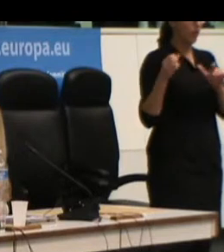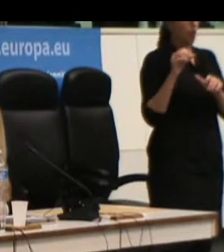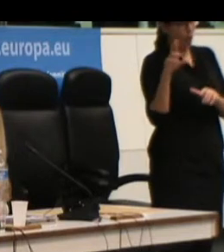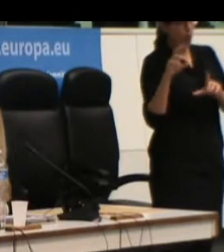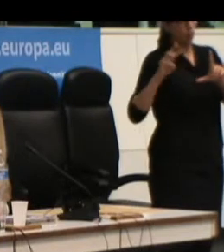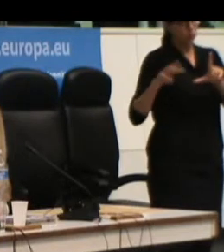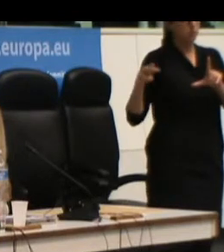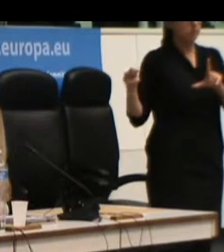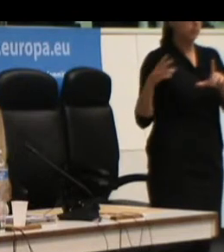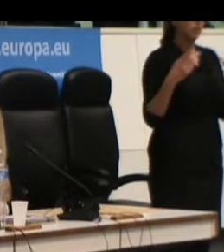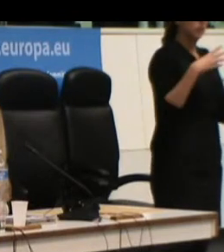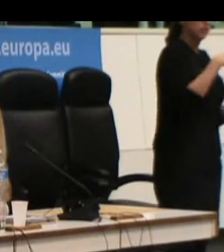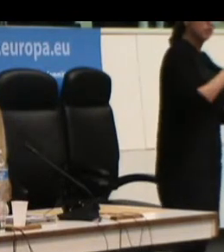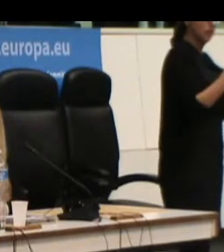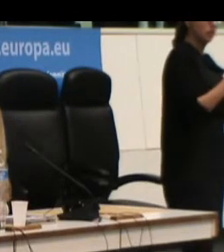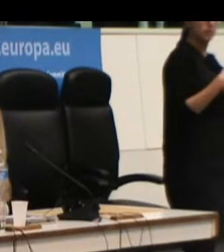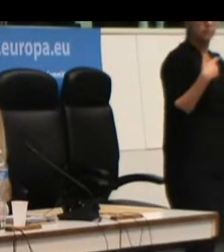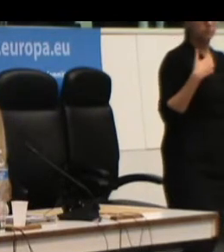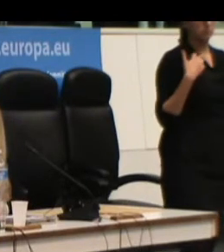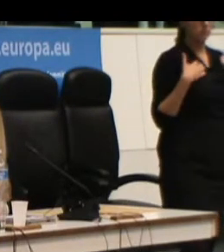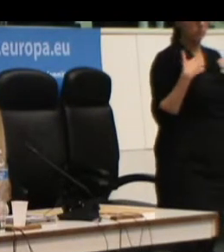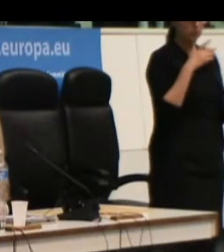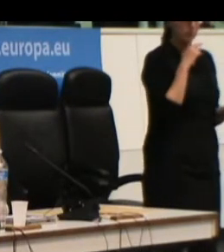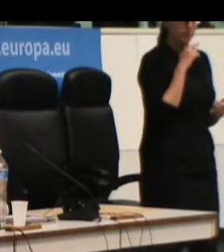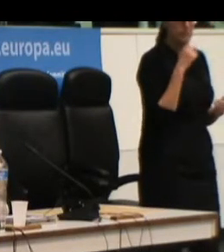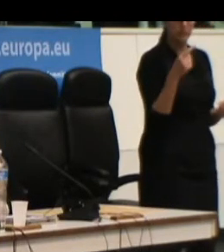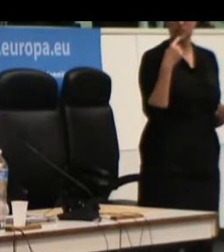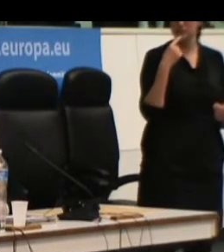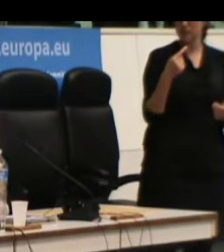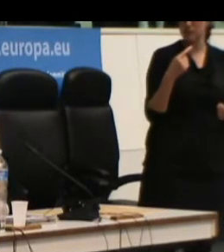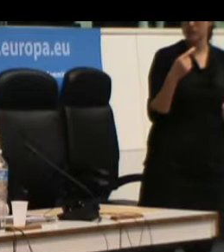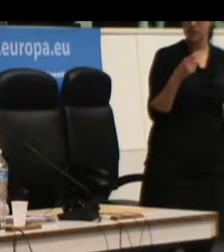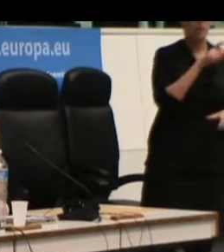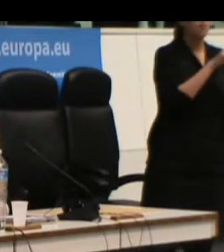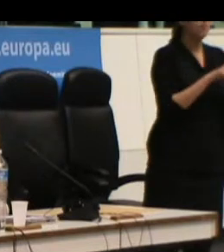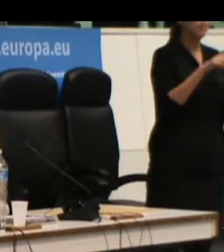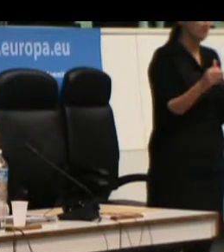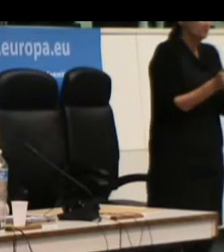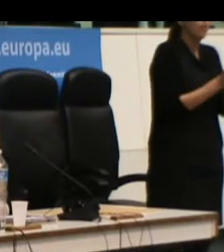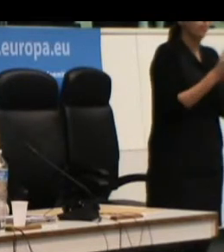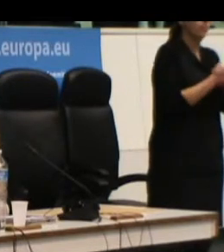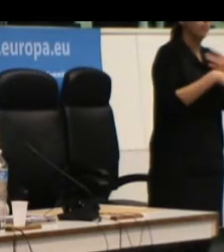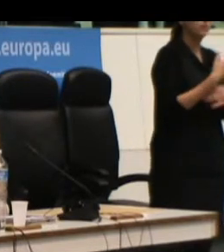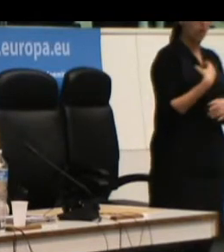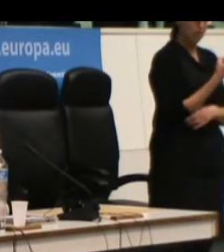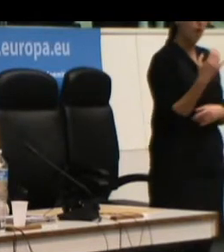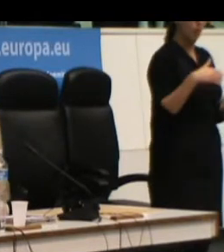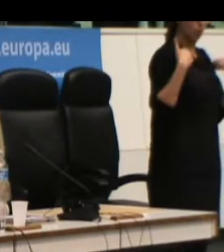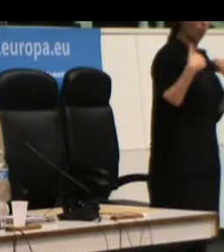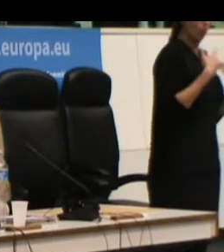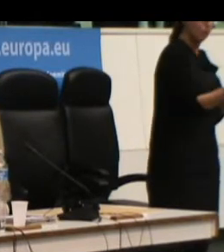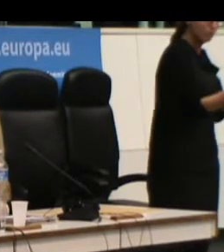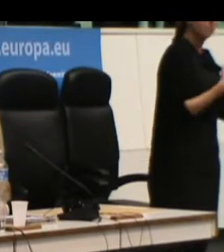And a number of them have disabilities. I was interested by the references to people with disabilities. And we are